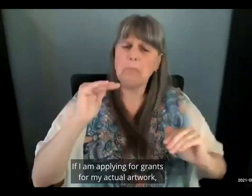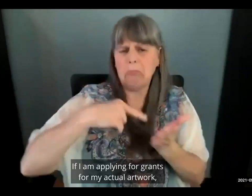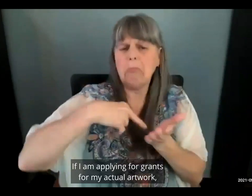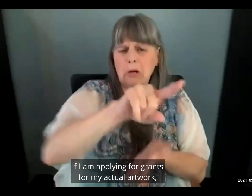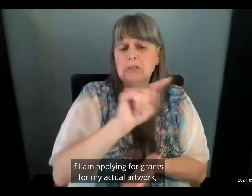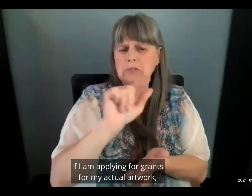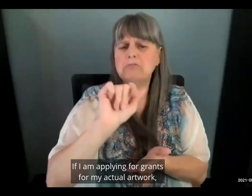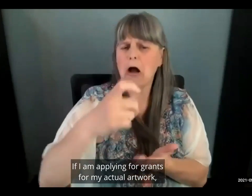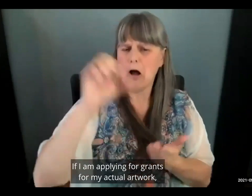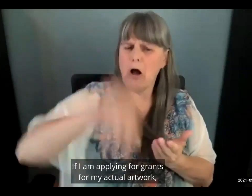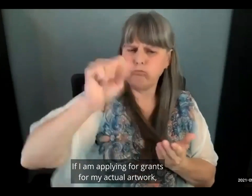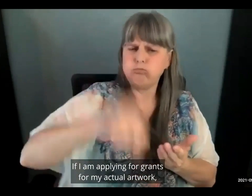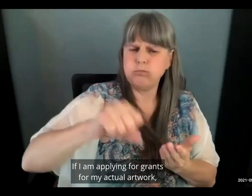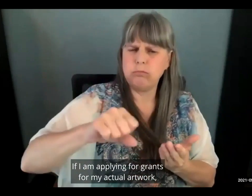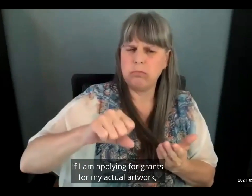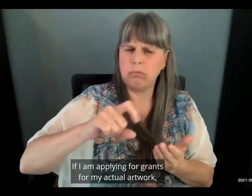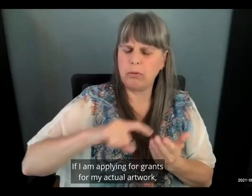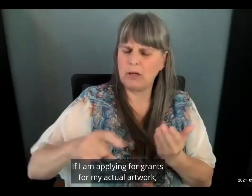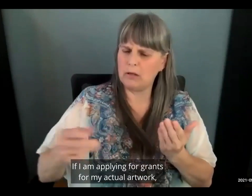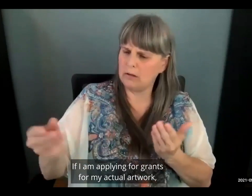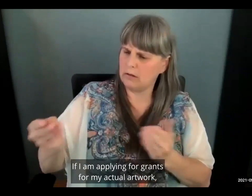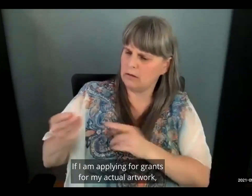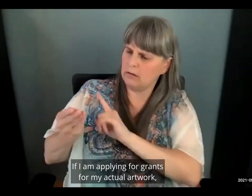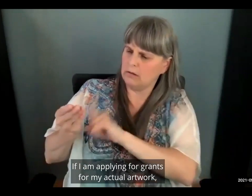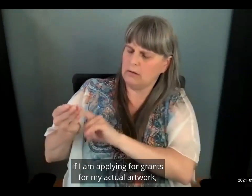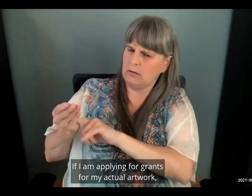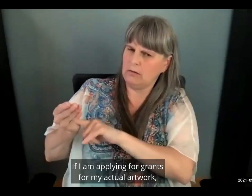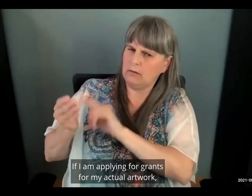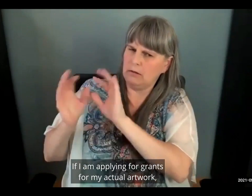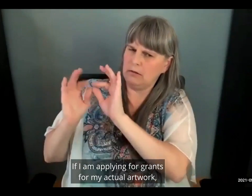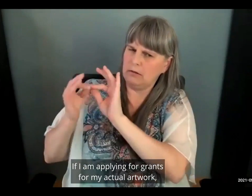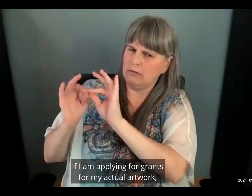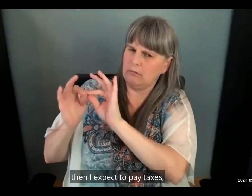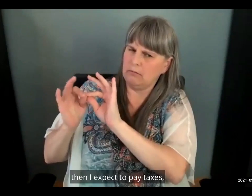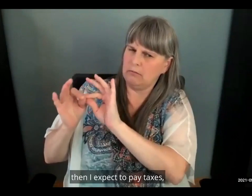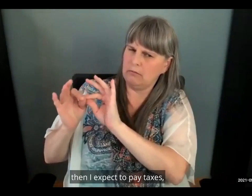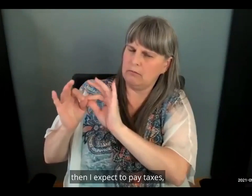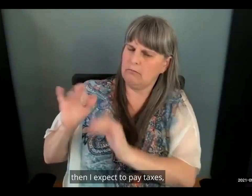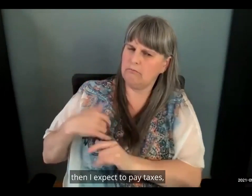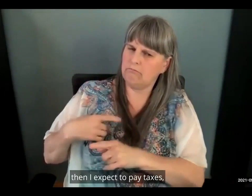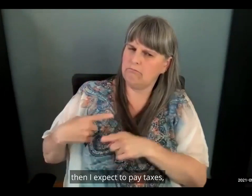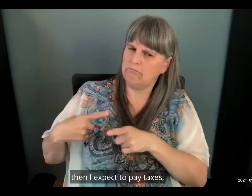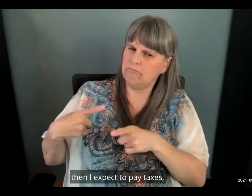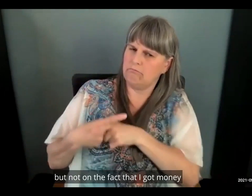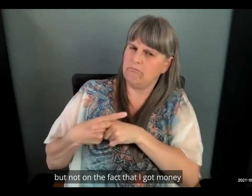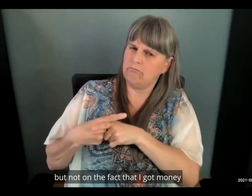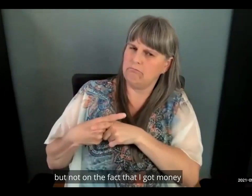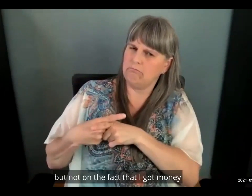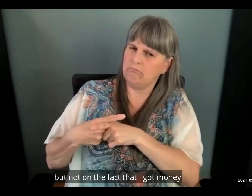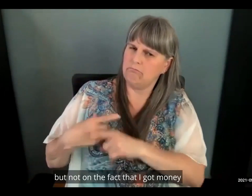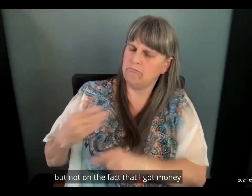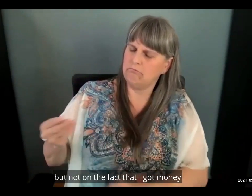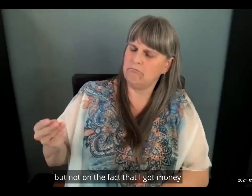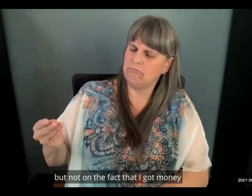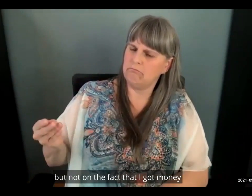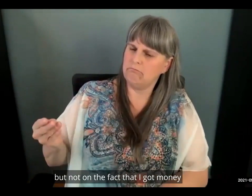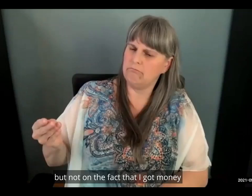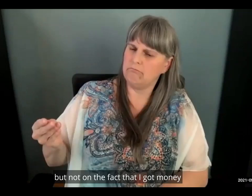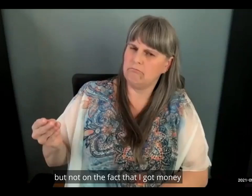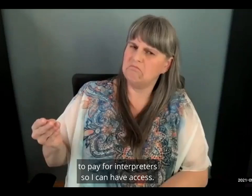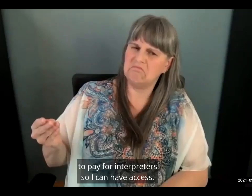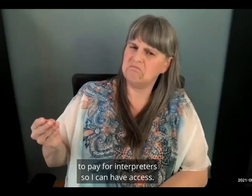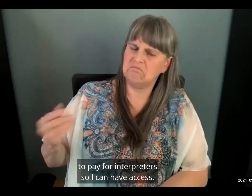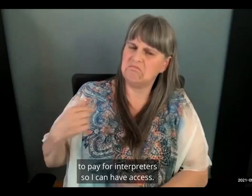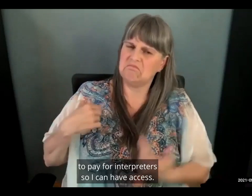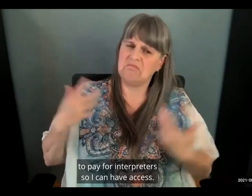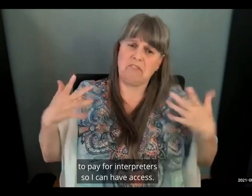You know, if I'm applying for grants, you know, for my actual artwork, then I expect to pay taxes, but not on the fact that I got